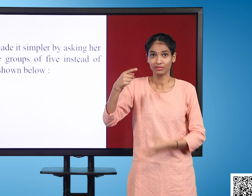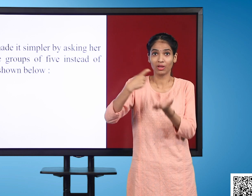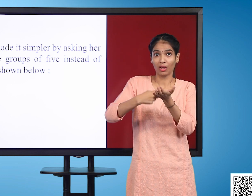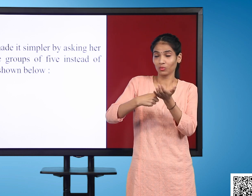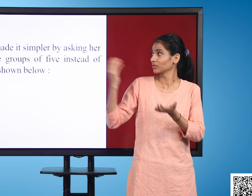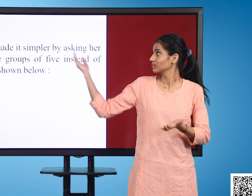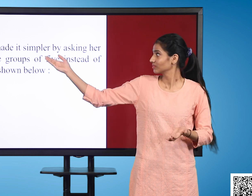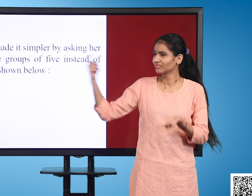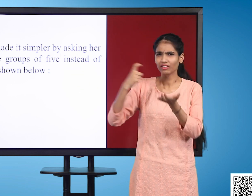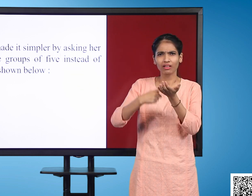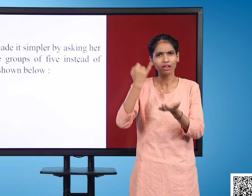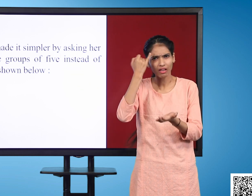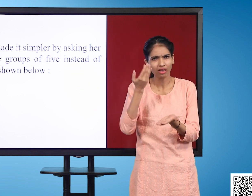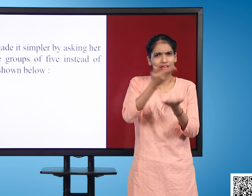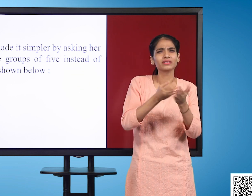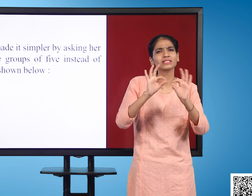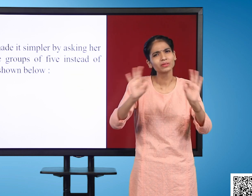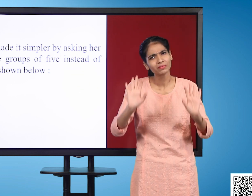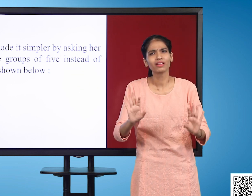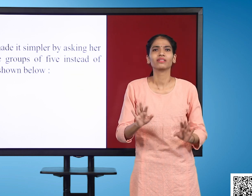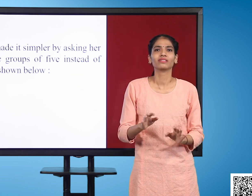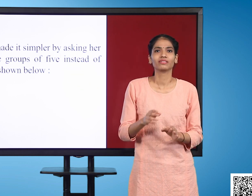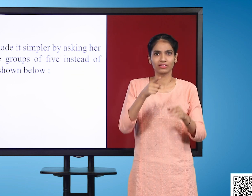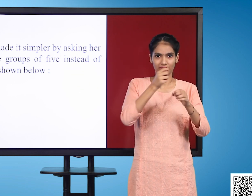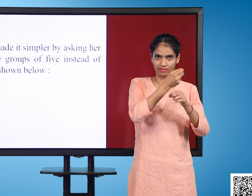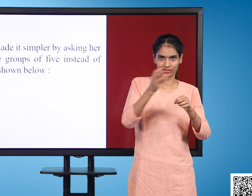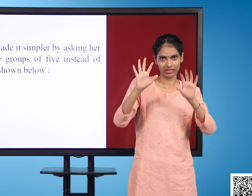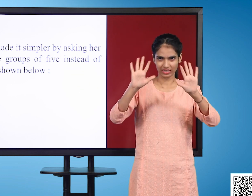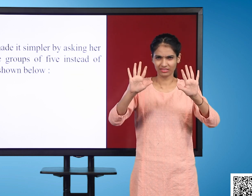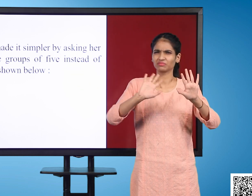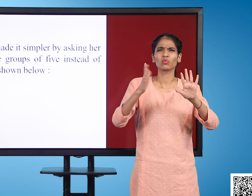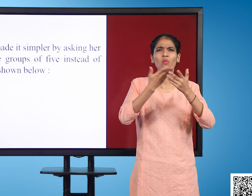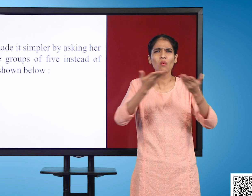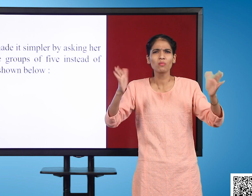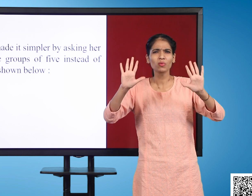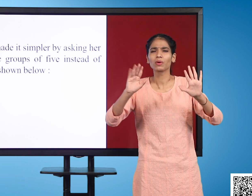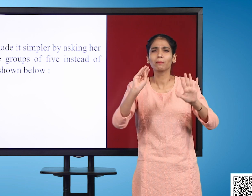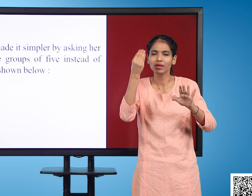Rajan made it simpler by asking her to make groups of 5 instead of 10, as given